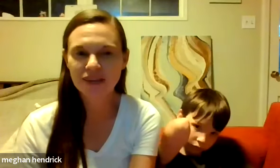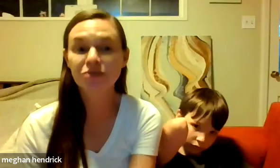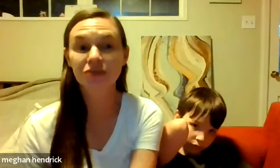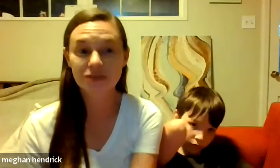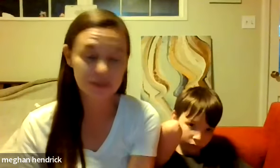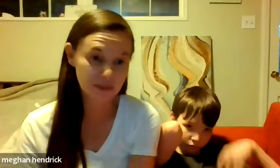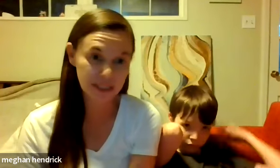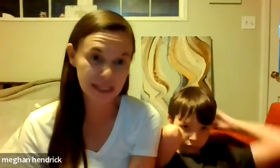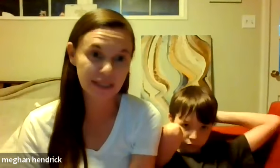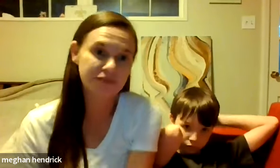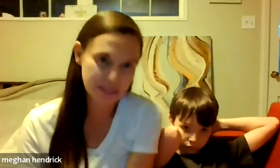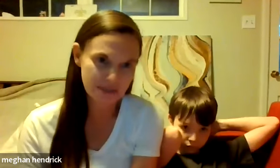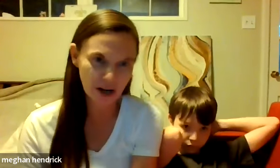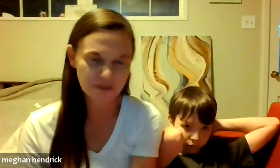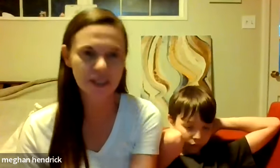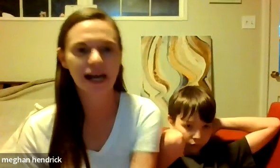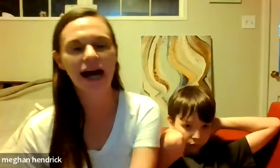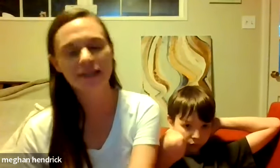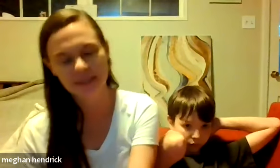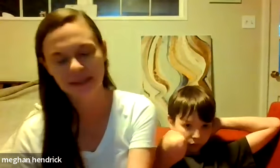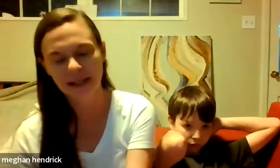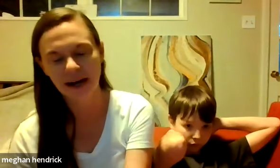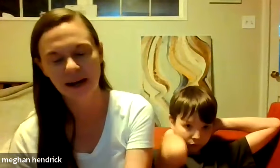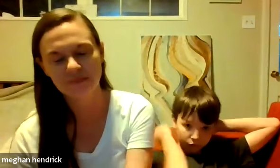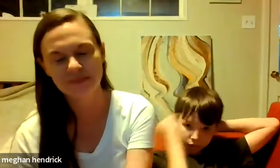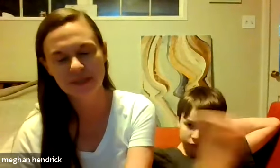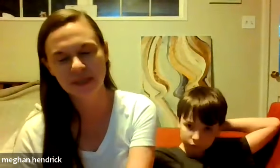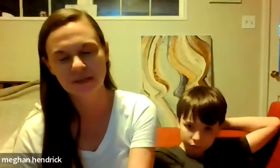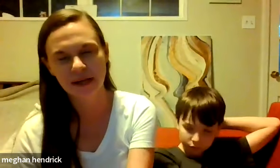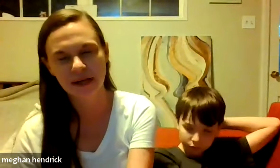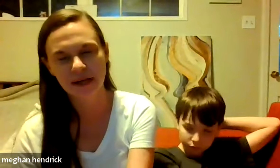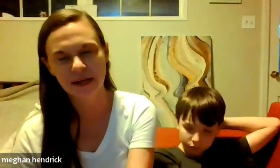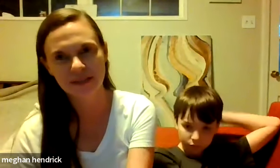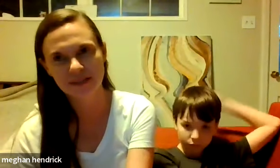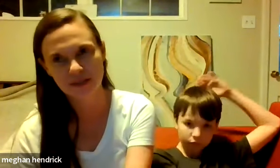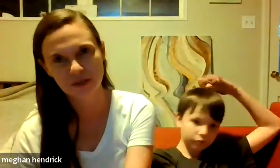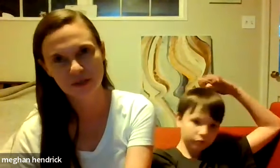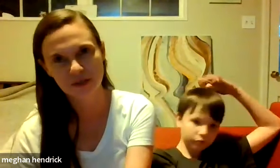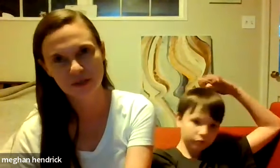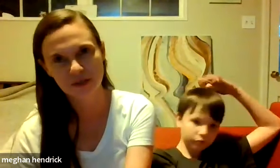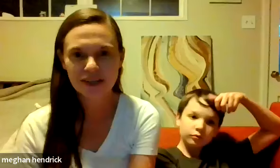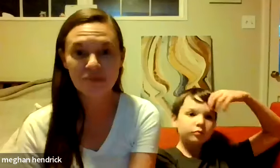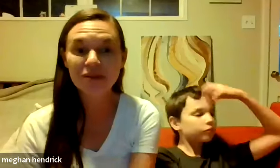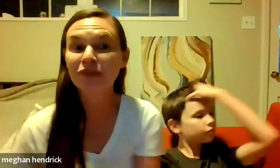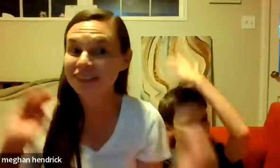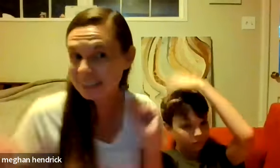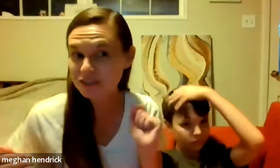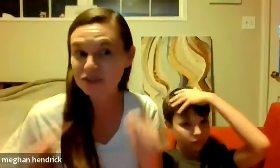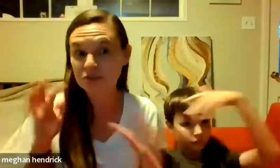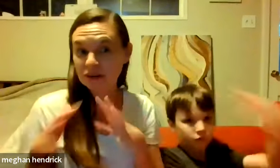high schoolers that are learning it. Like Vestavia offers a class, and somebody at my son's school is doing it virtually. So maybe if we got the